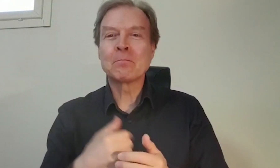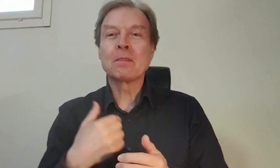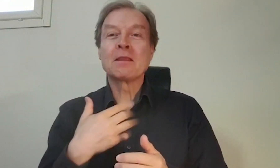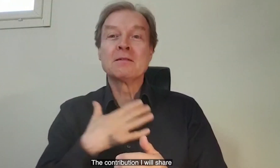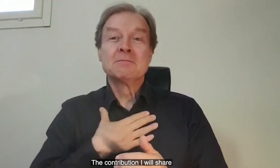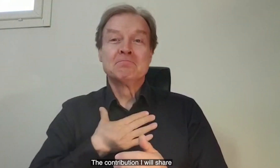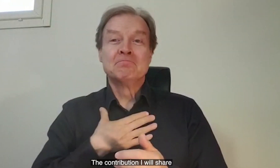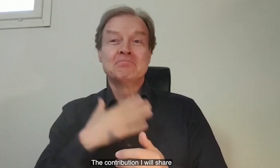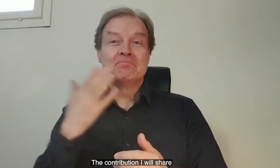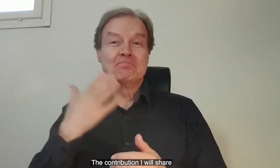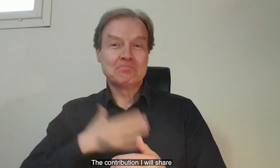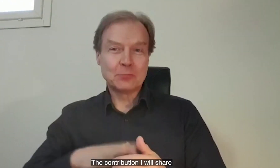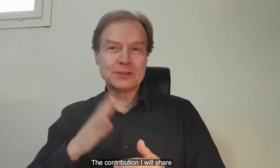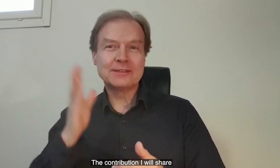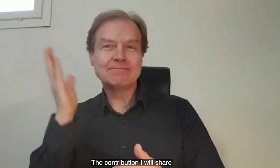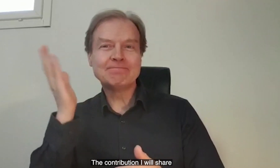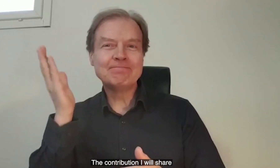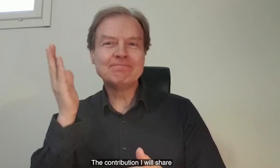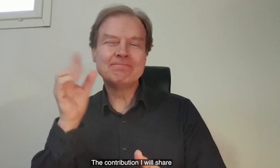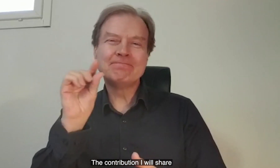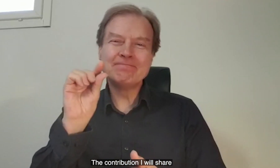The contribution I will share stems from my